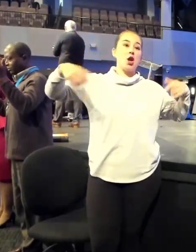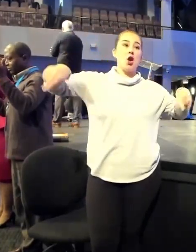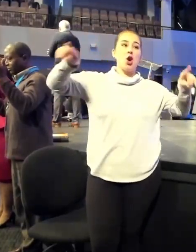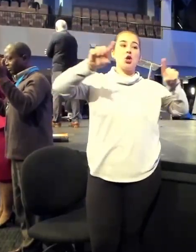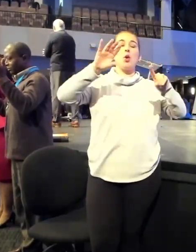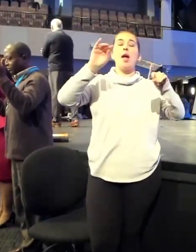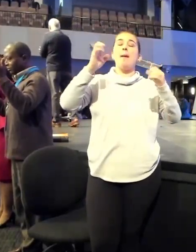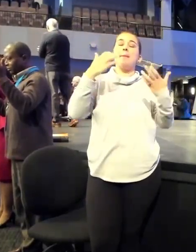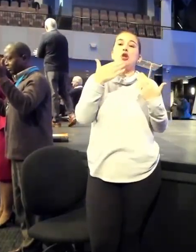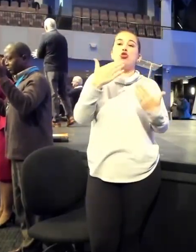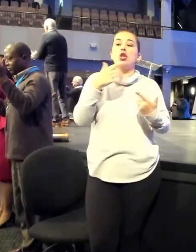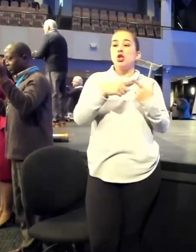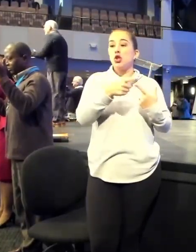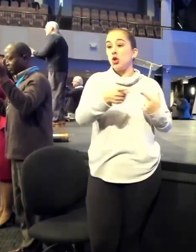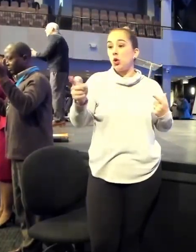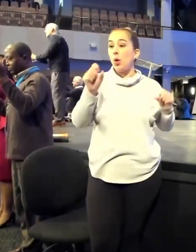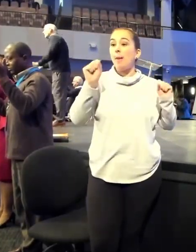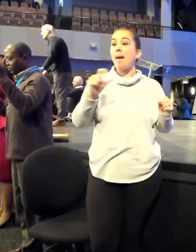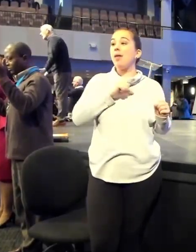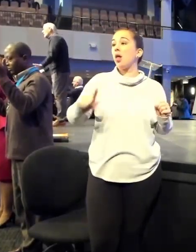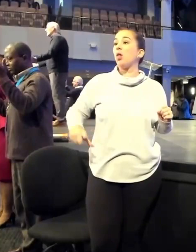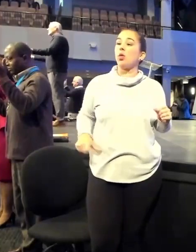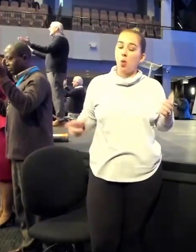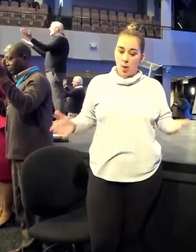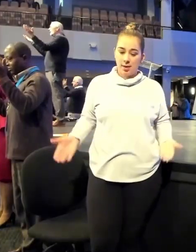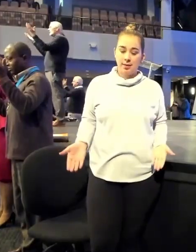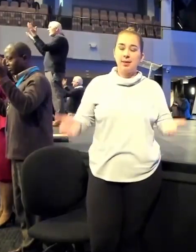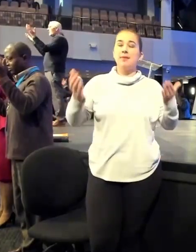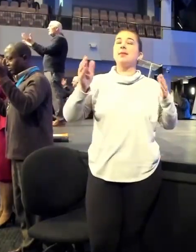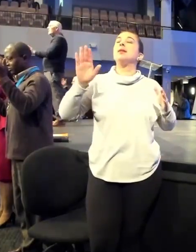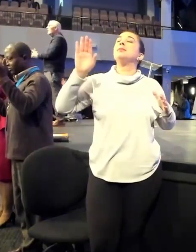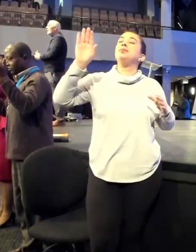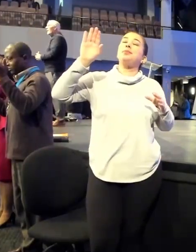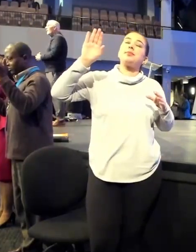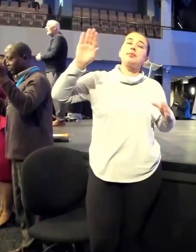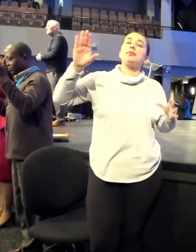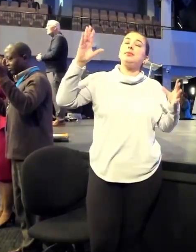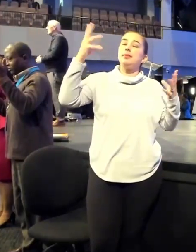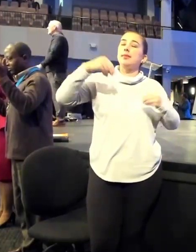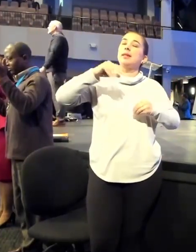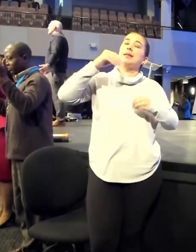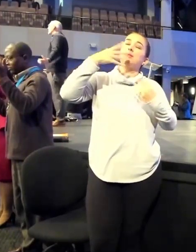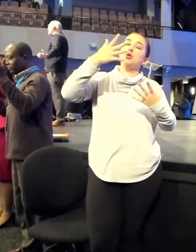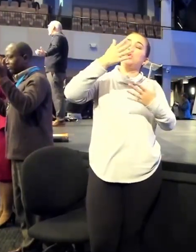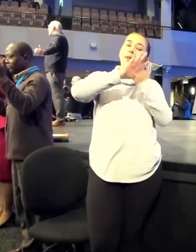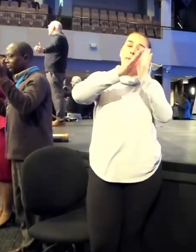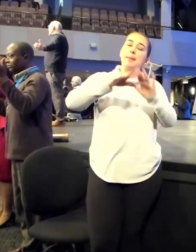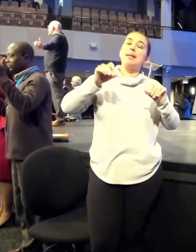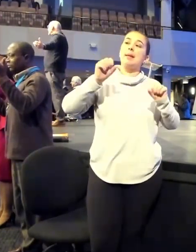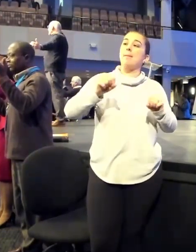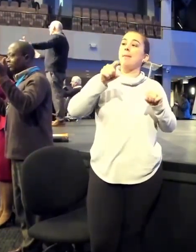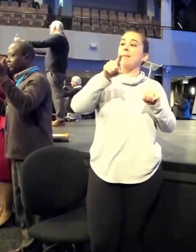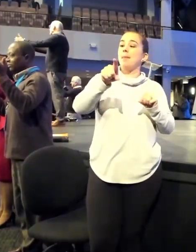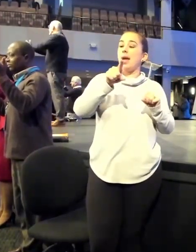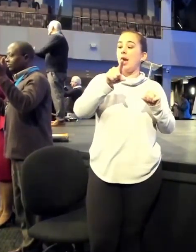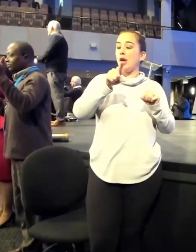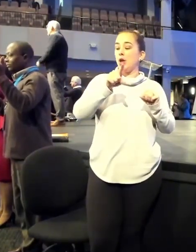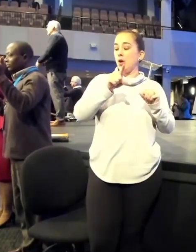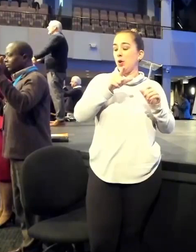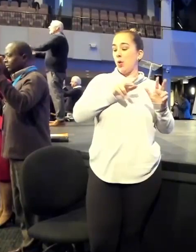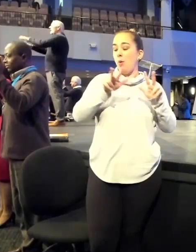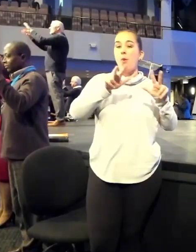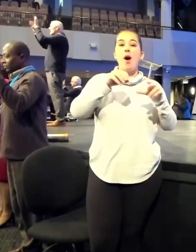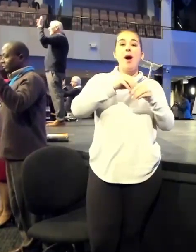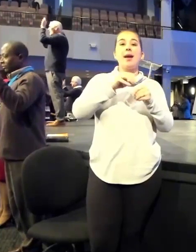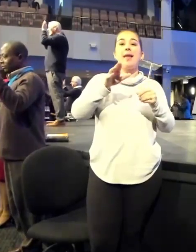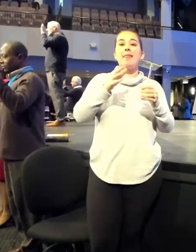and be gracious to you. May the Lord lift up His countenance upon you and grant you peace. May you walk in the fullness of His